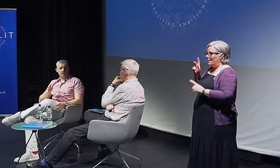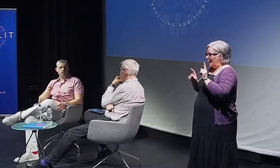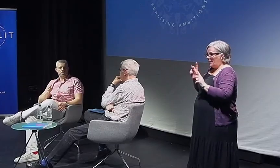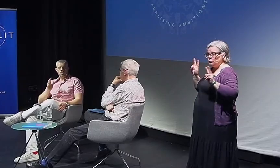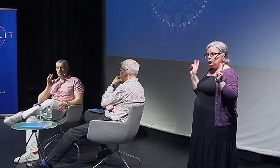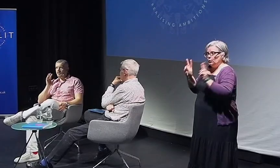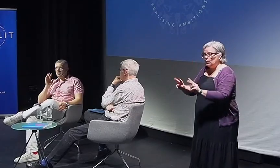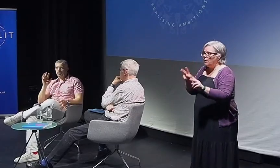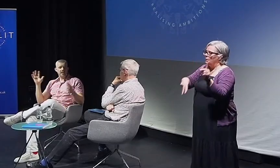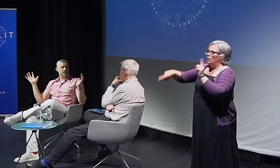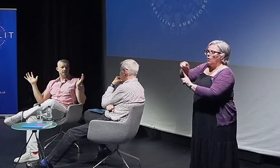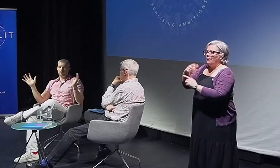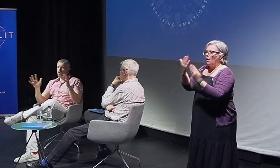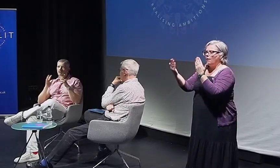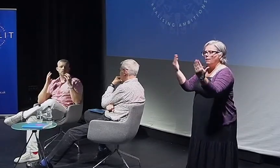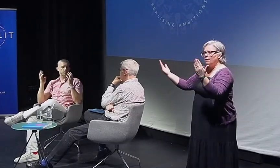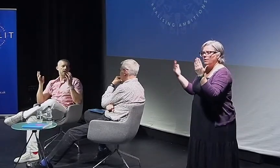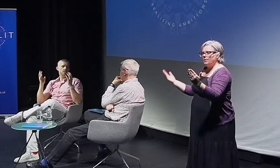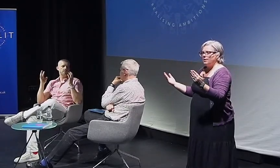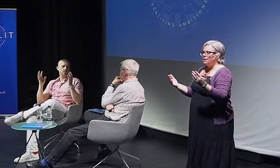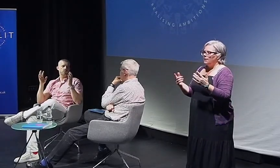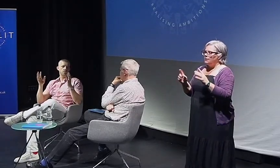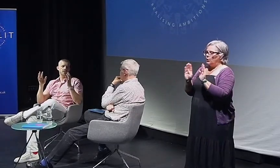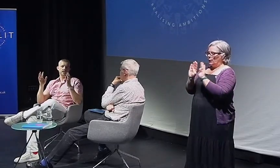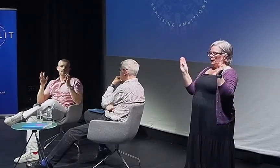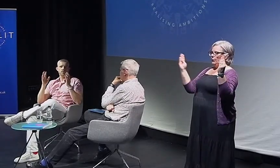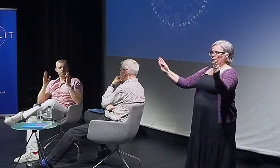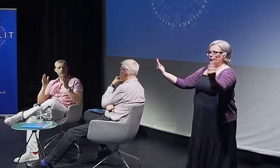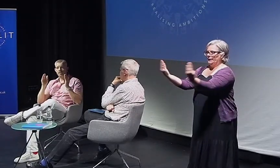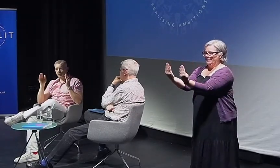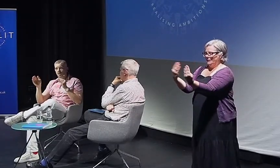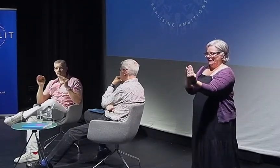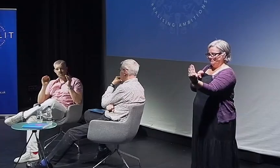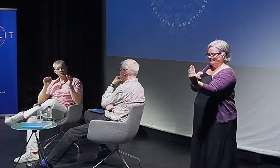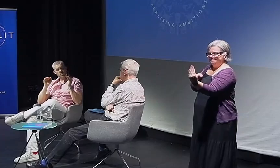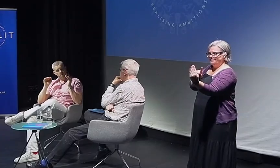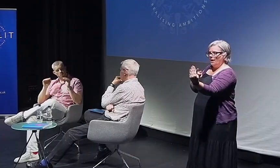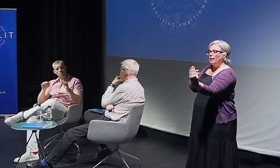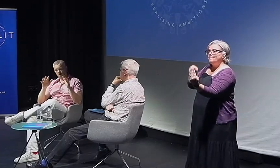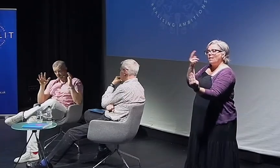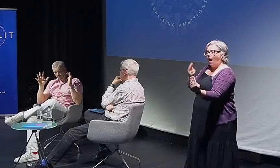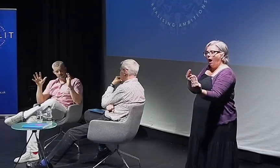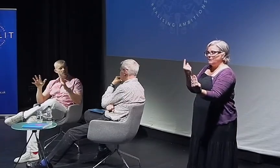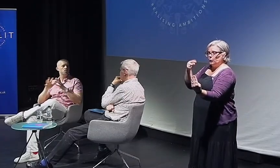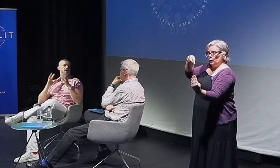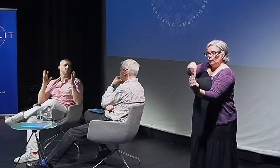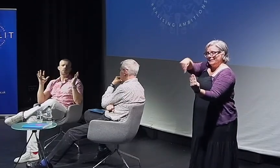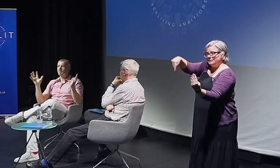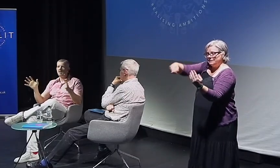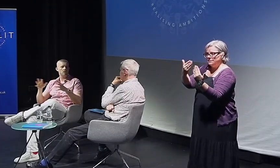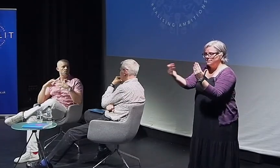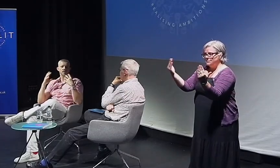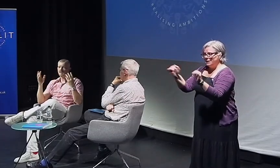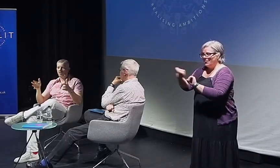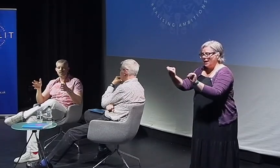Remember that. These spaces, these white cubes around them feel daunting, but remember that the artist who's on the walls or sculpted or